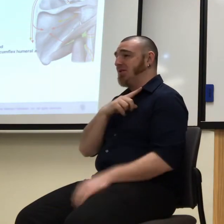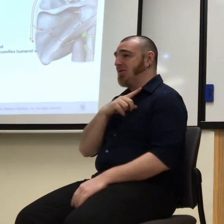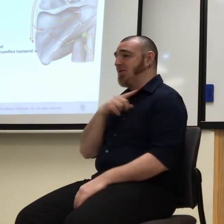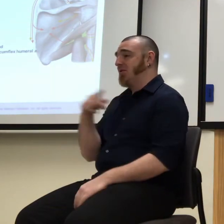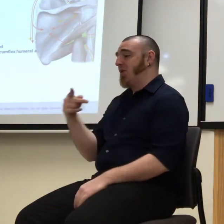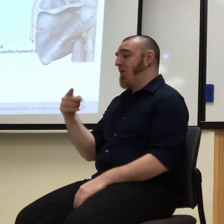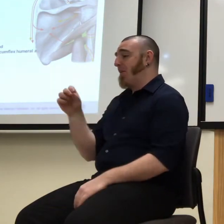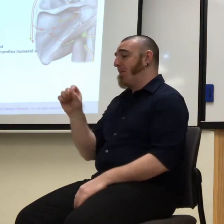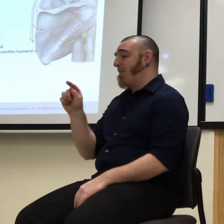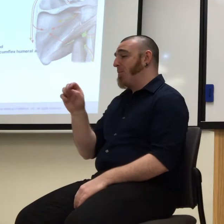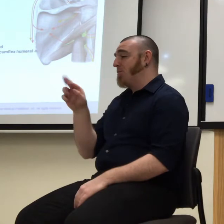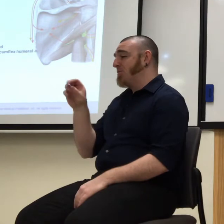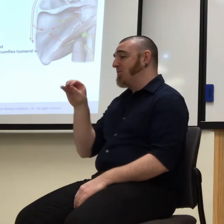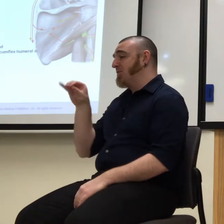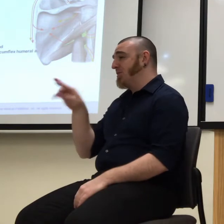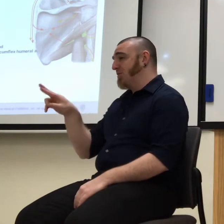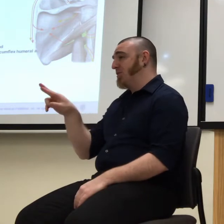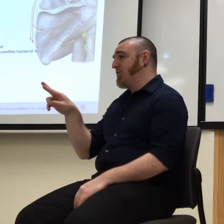posterior